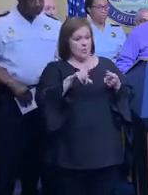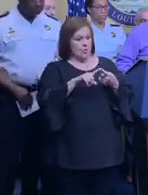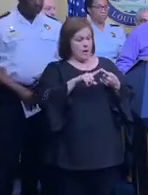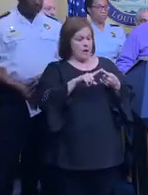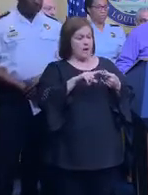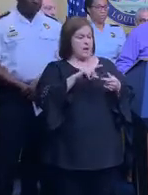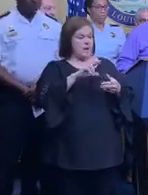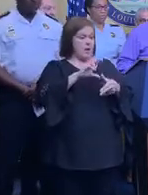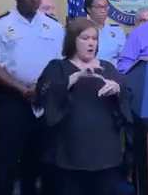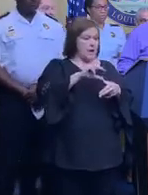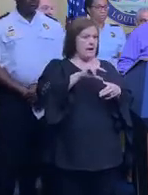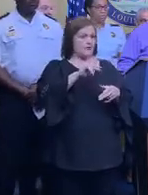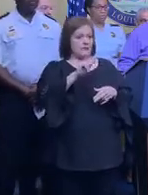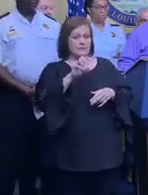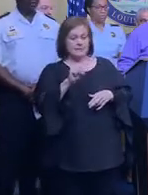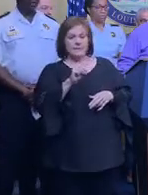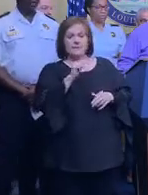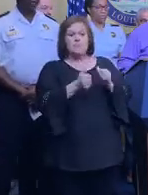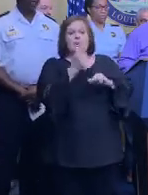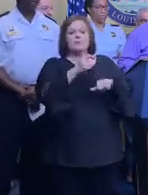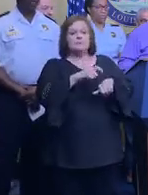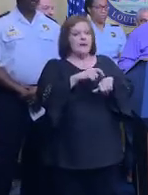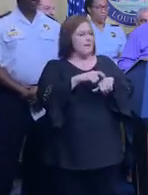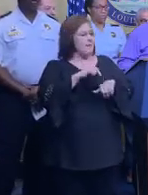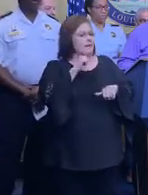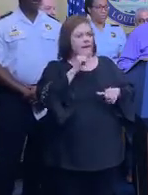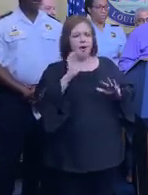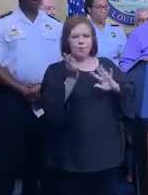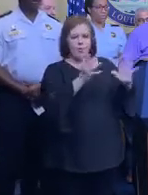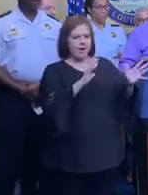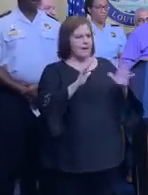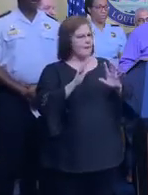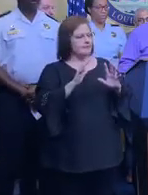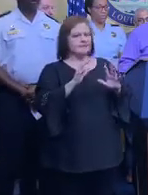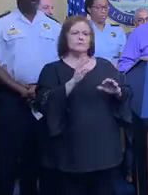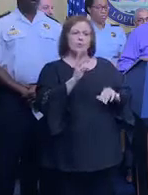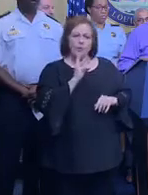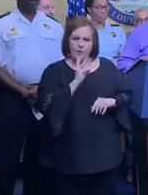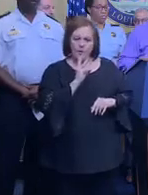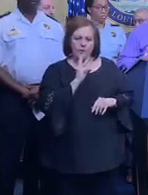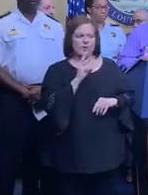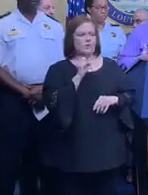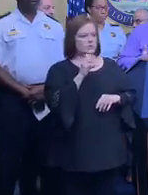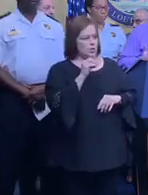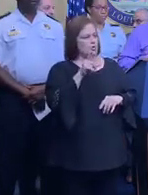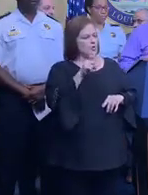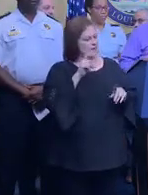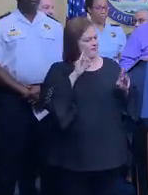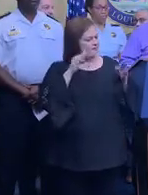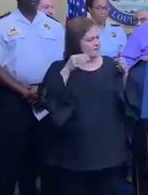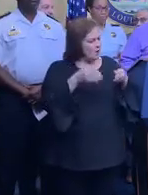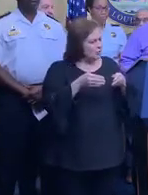and tropical storms. It's not the wind. So we shouldn't just focus on what category it is. We shouldn't just focus